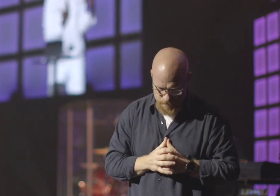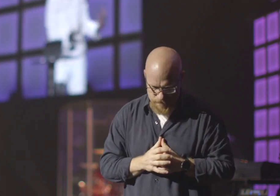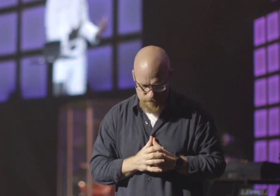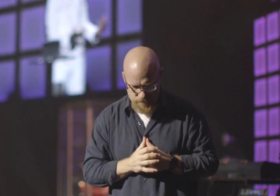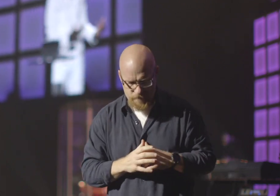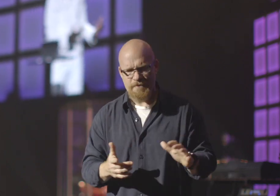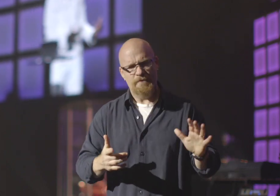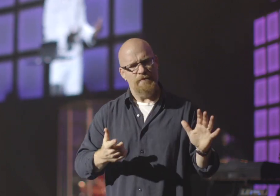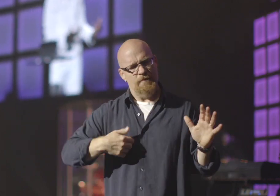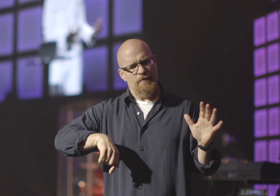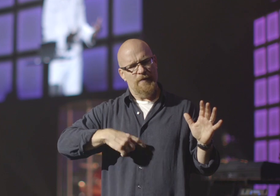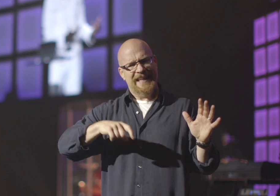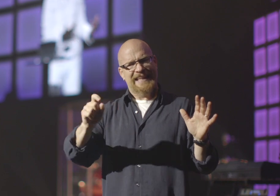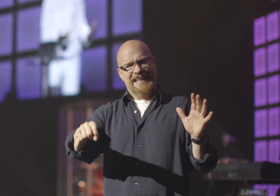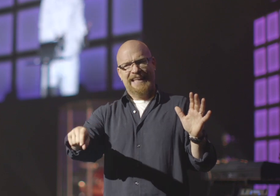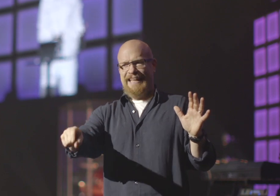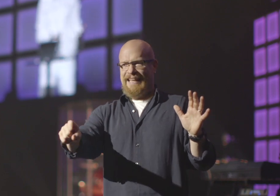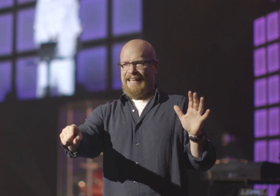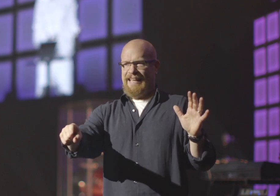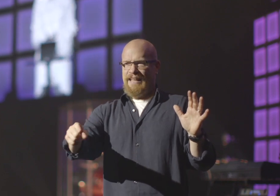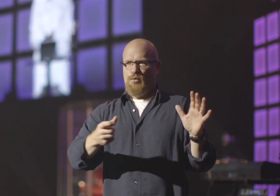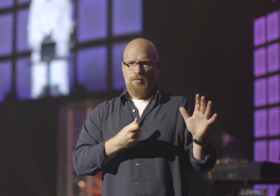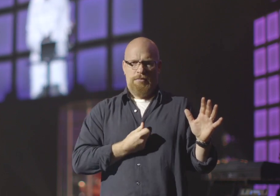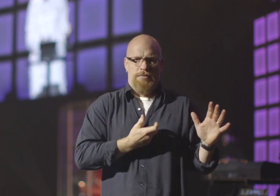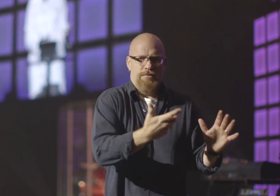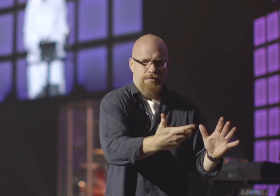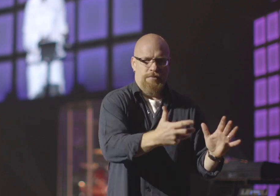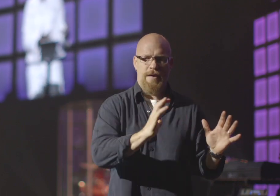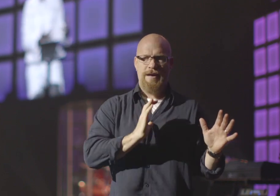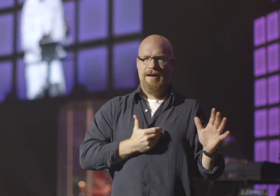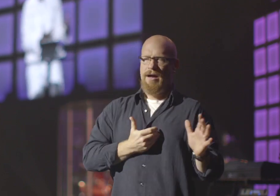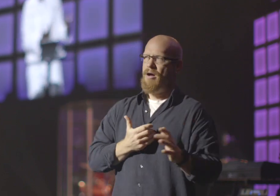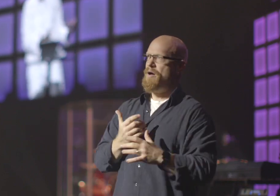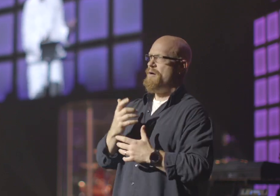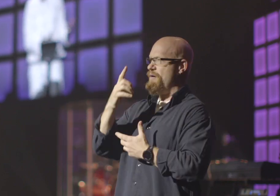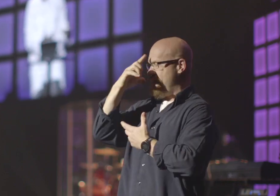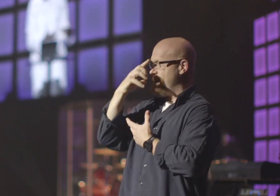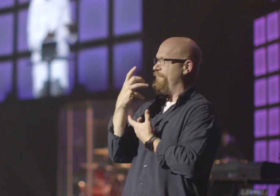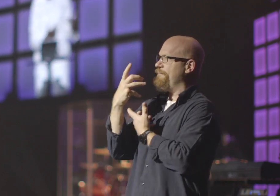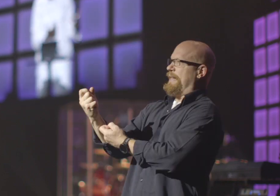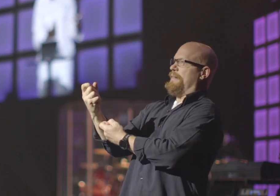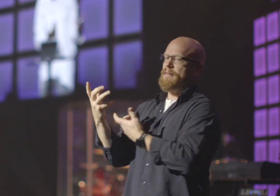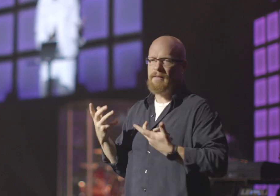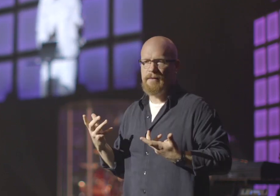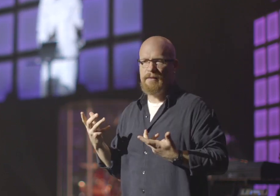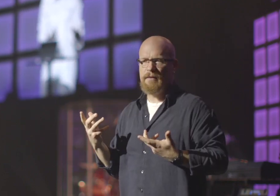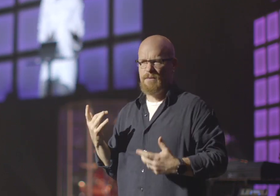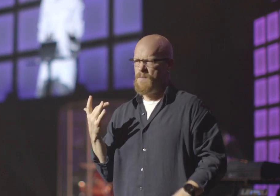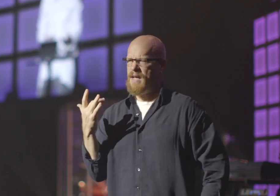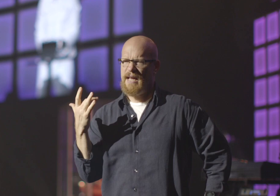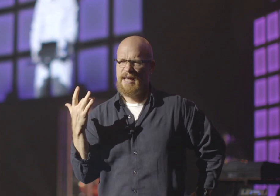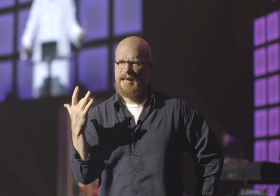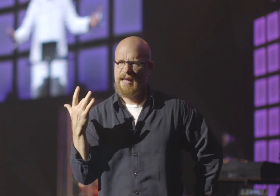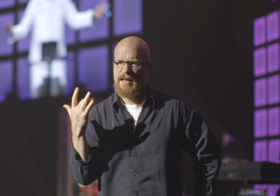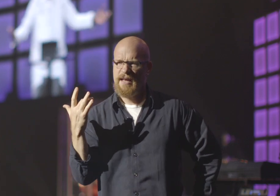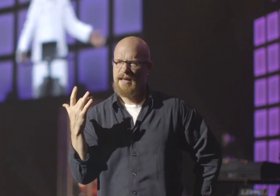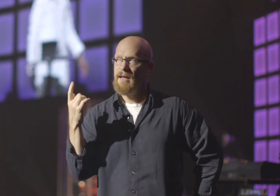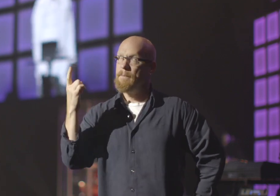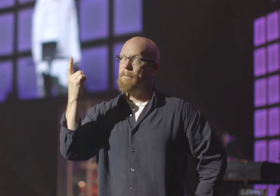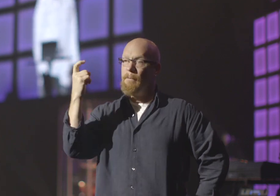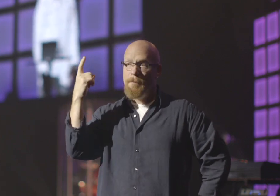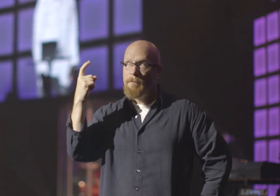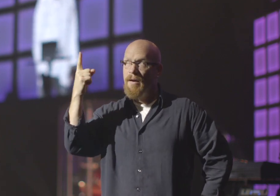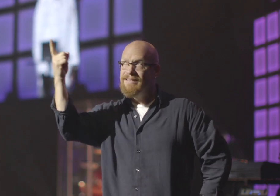to share our faith. We need to share. How and why should we? Well, we need to share because God so loved the